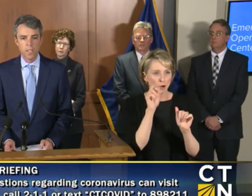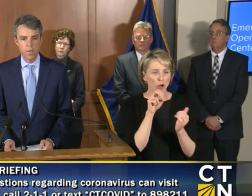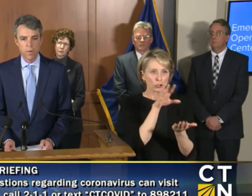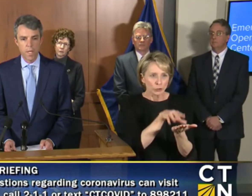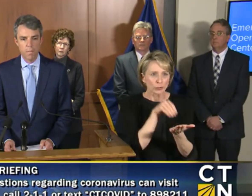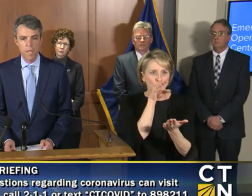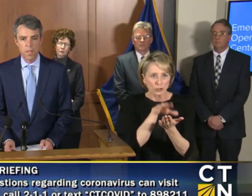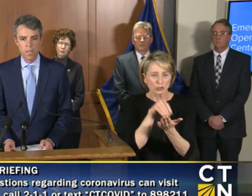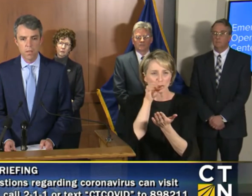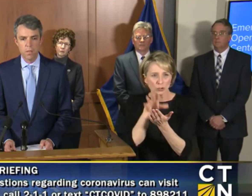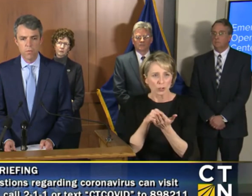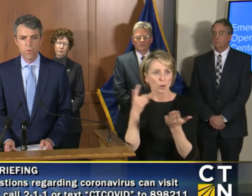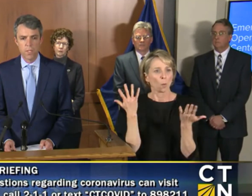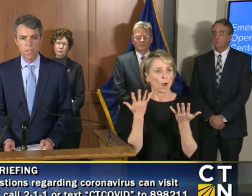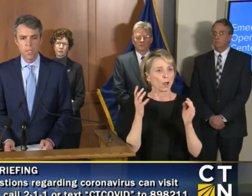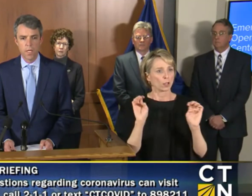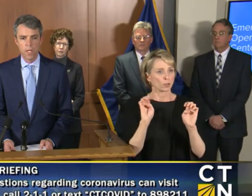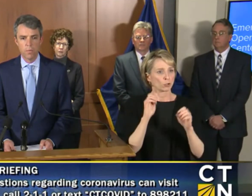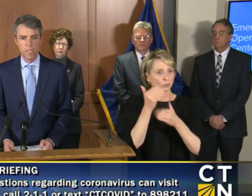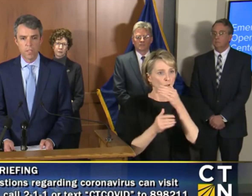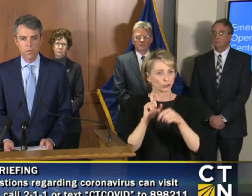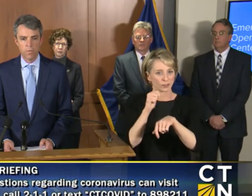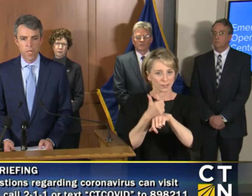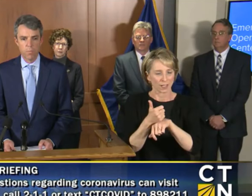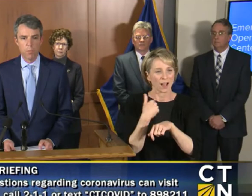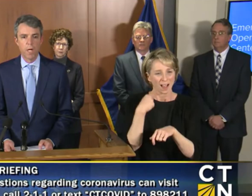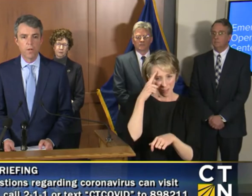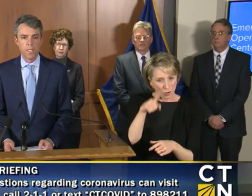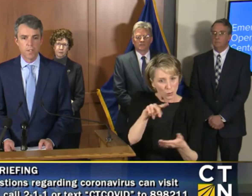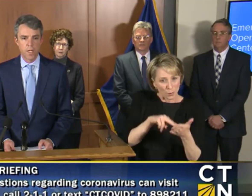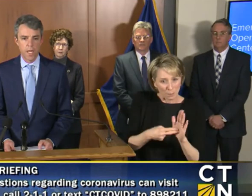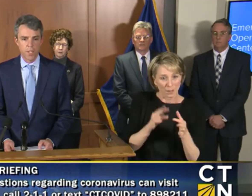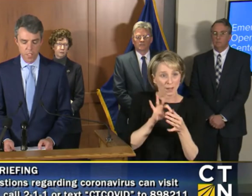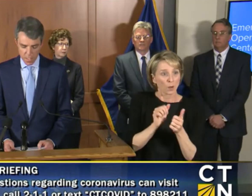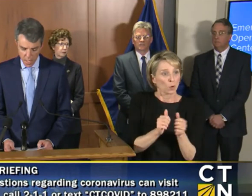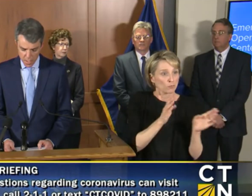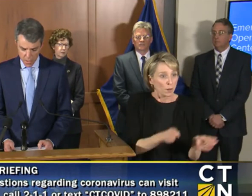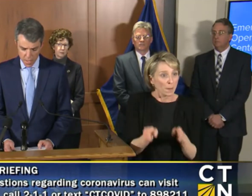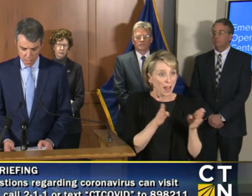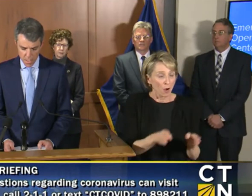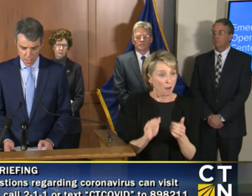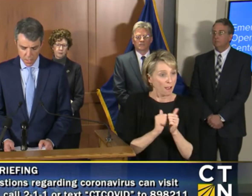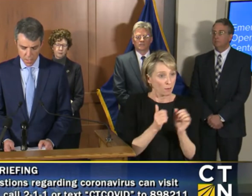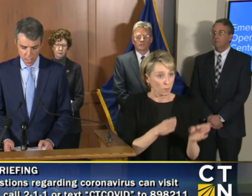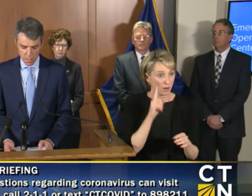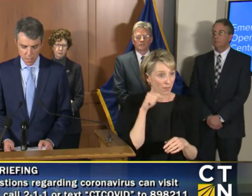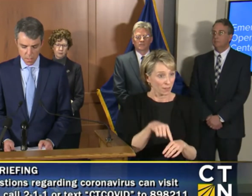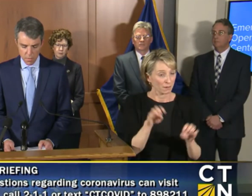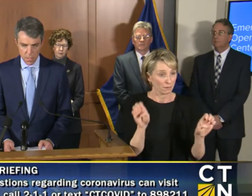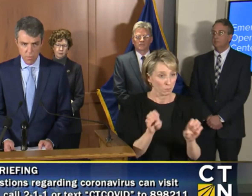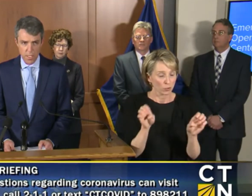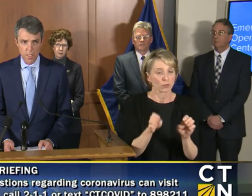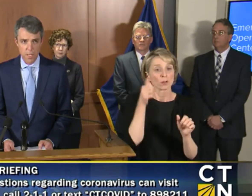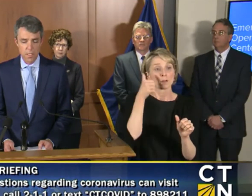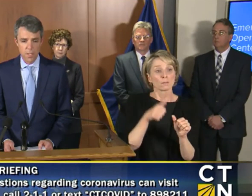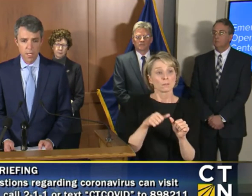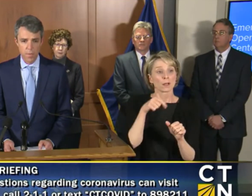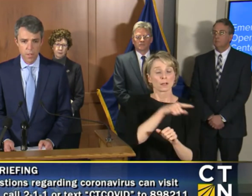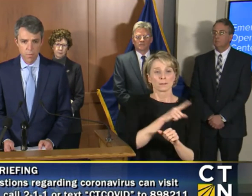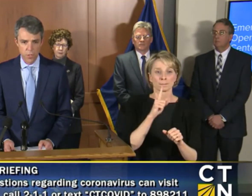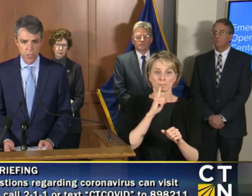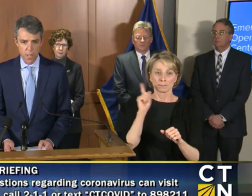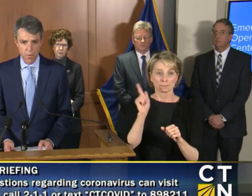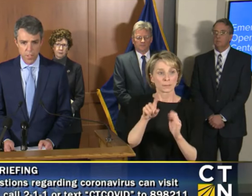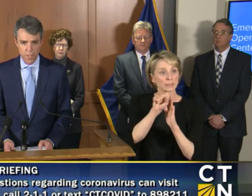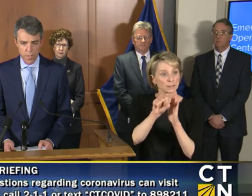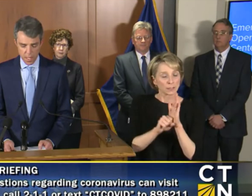the content from that. I mean, I think that you're referring to the elements of preparedness actions. So I think you mentioned, you directed states to set up